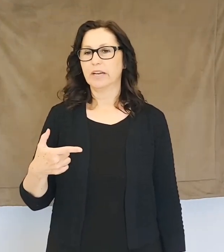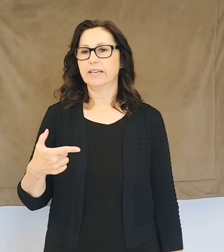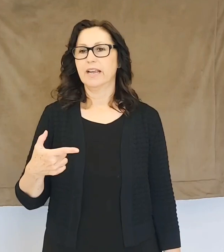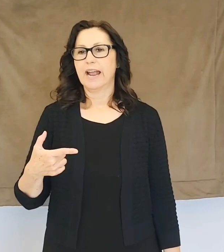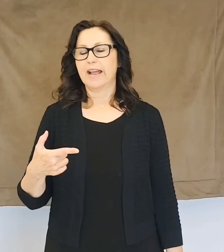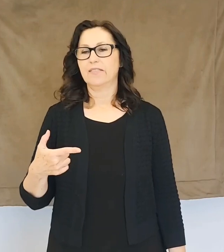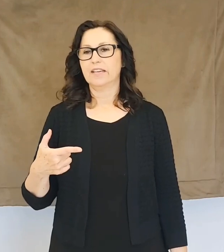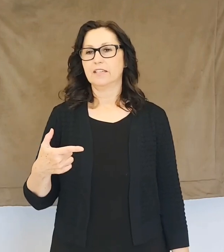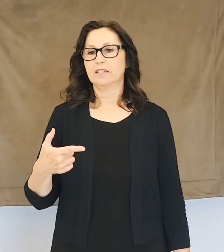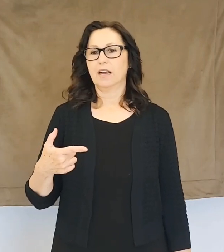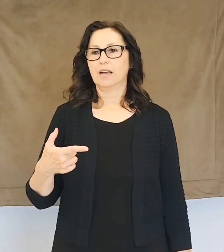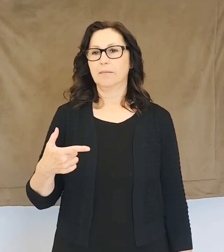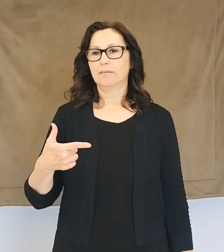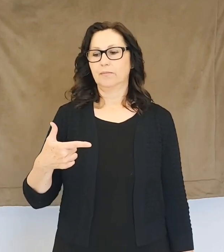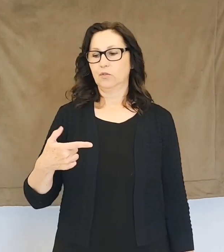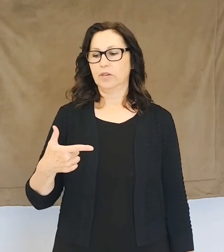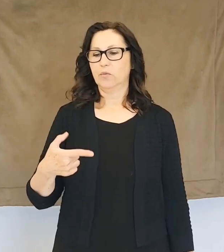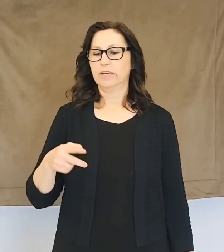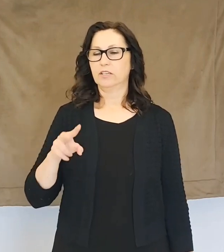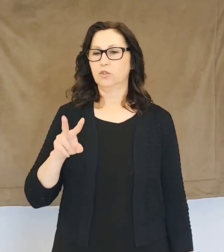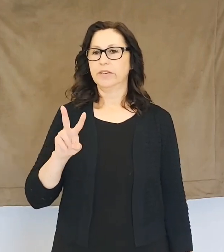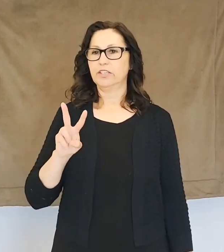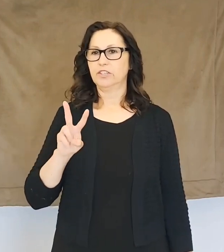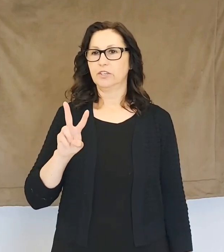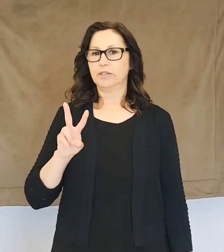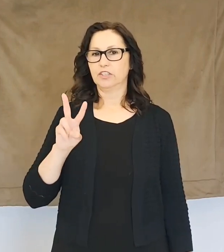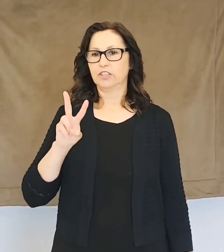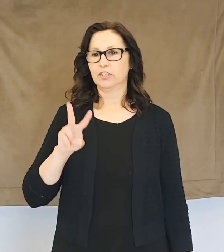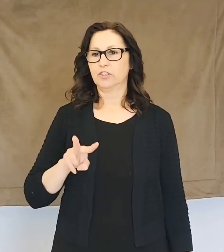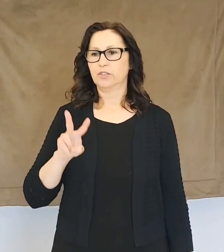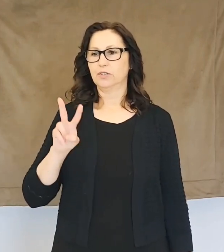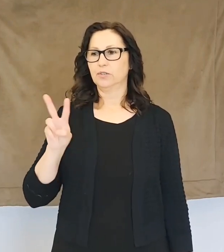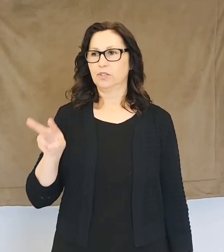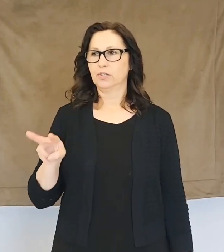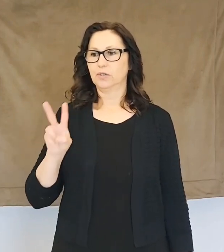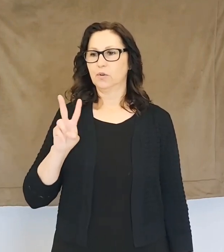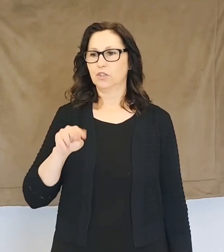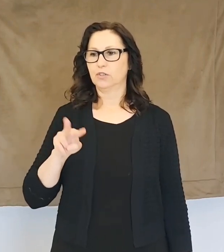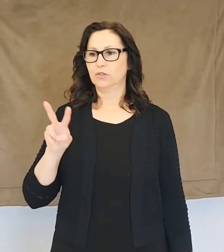21 and then 21, 22 is just